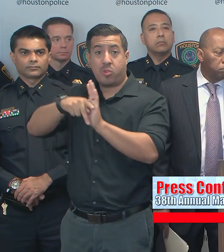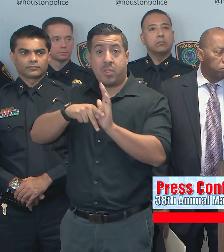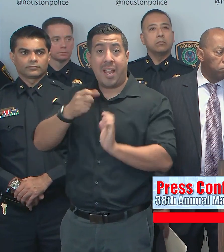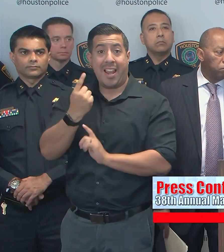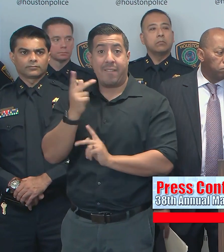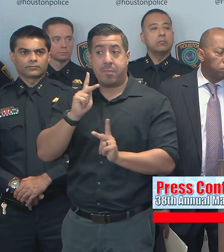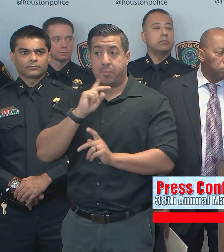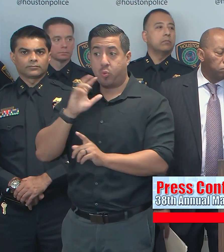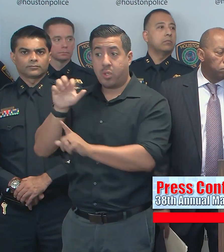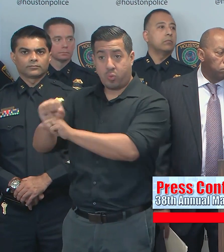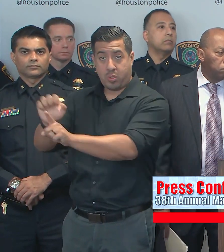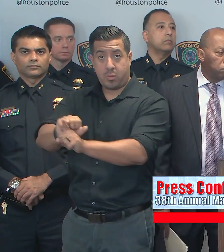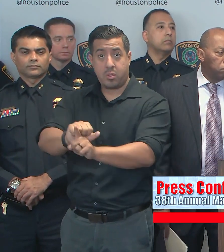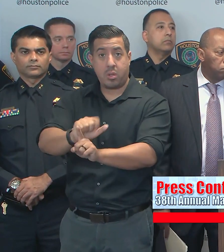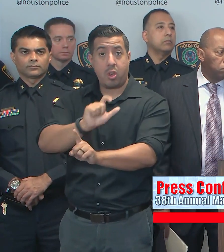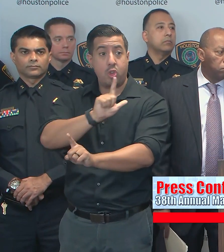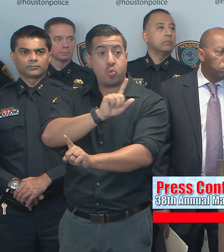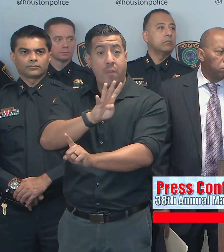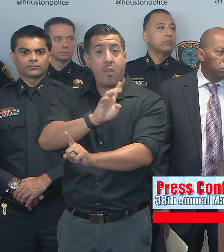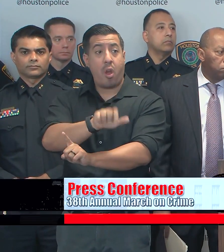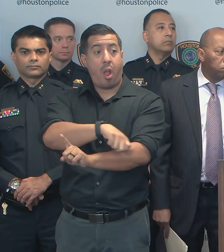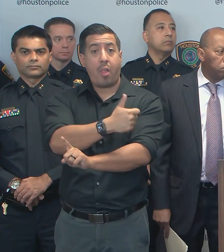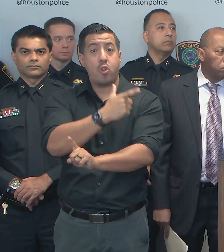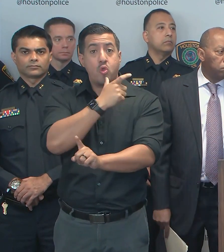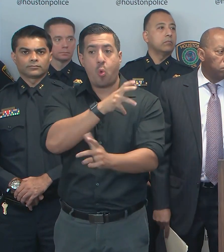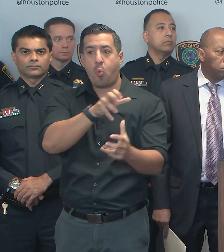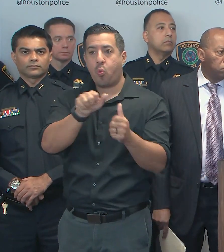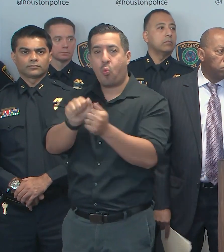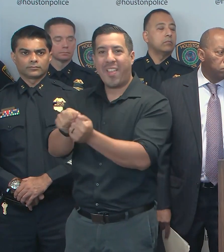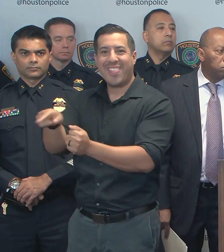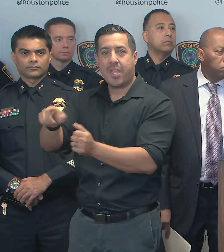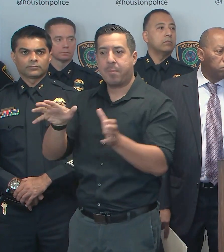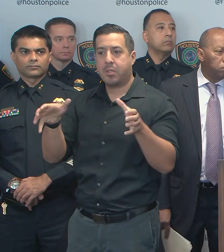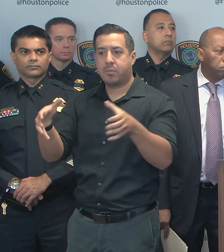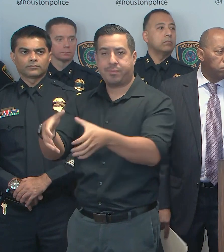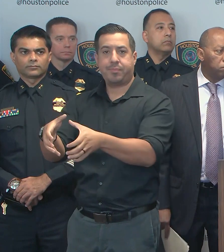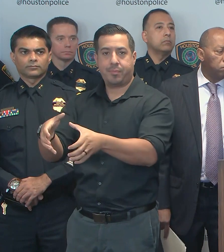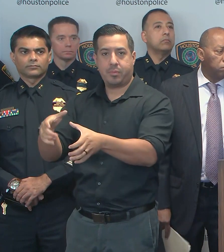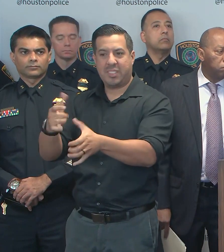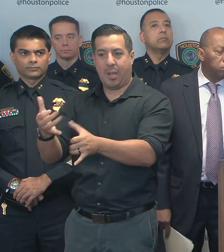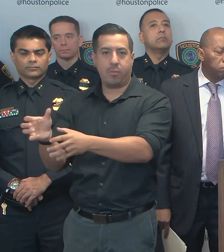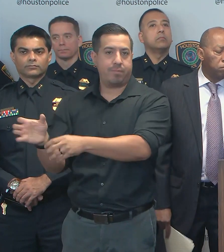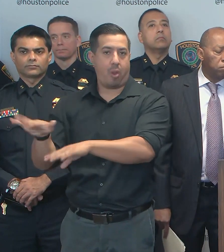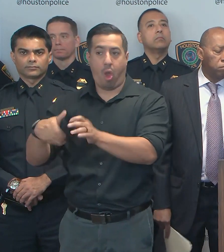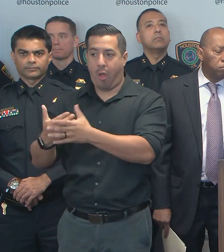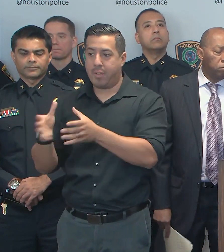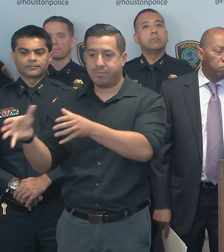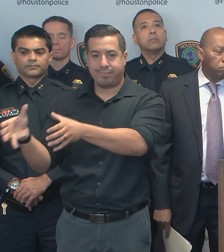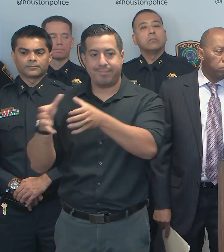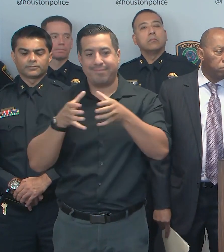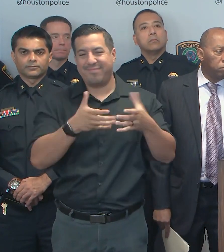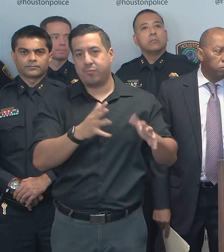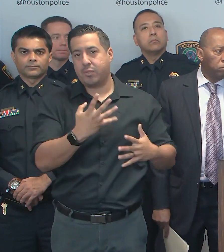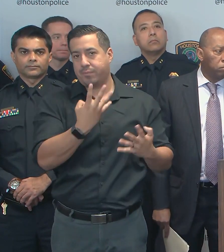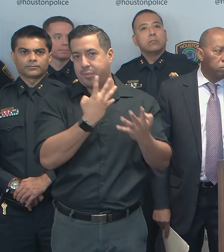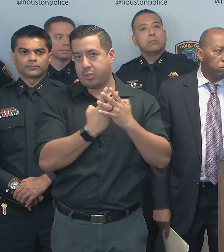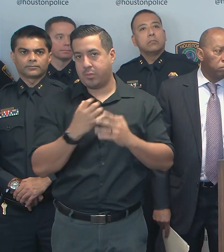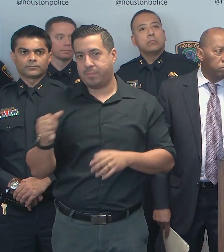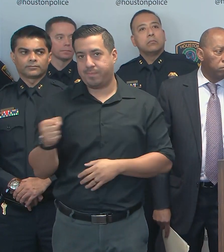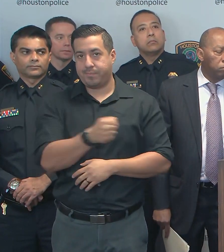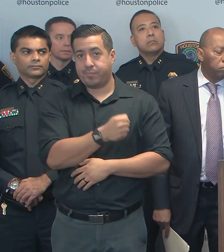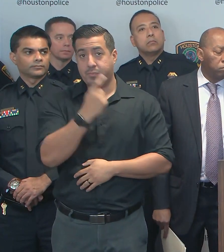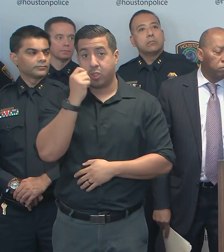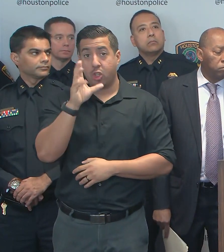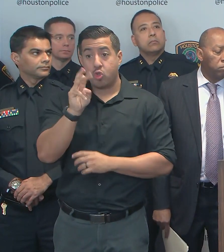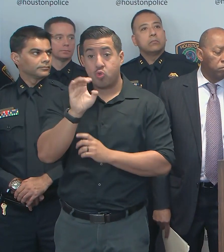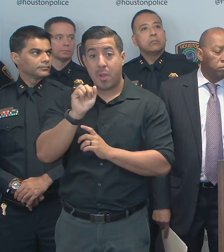suspects, 24 other felons were with them. They're also in jail. And one thing about criminals,